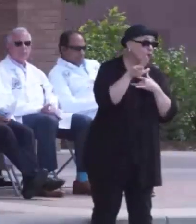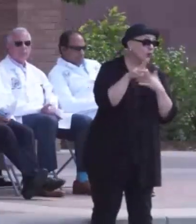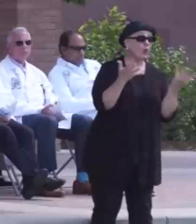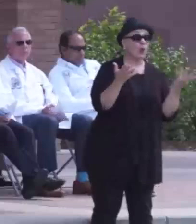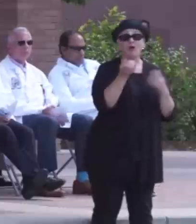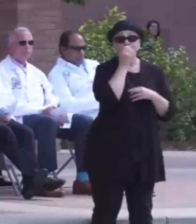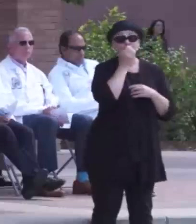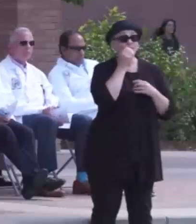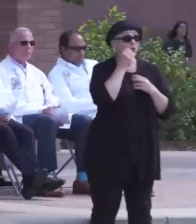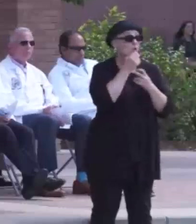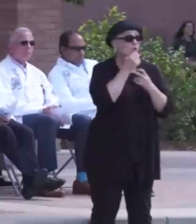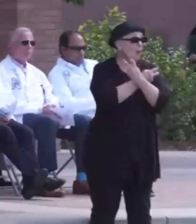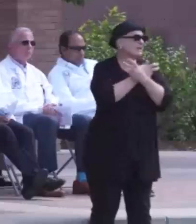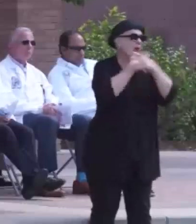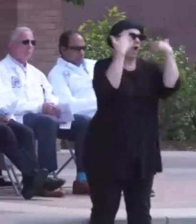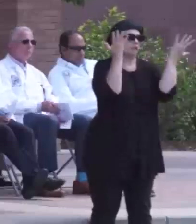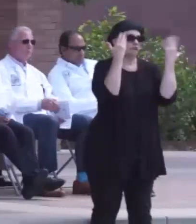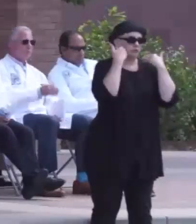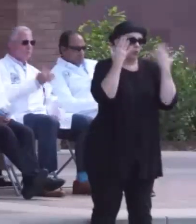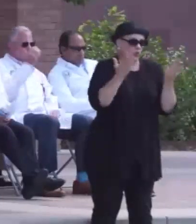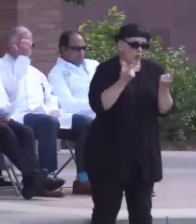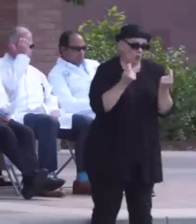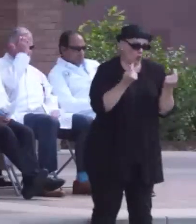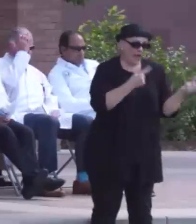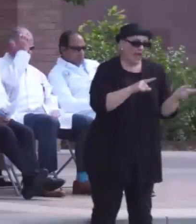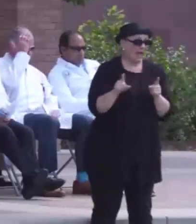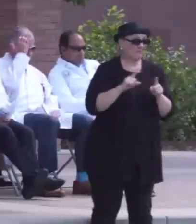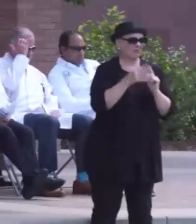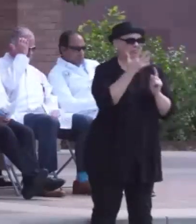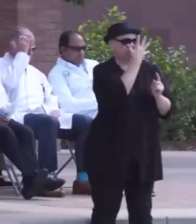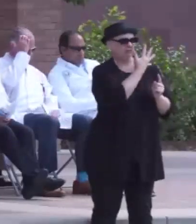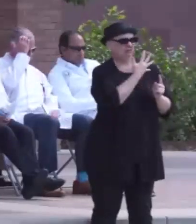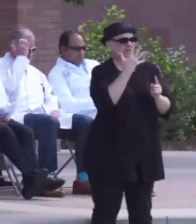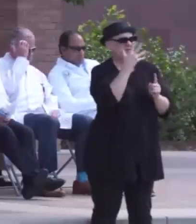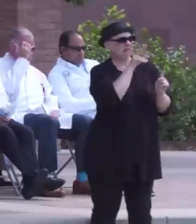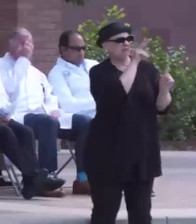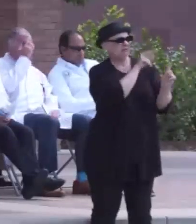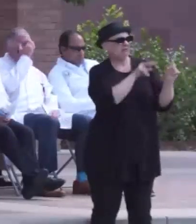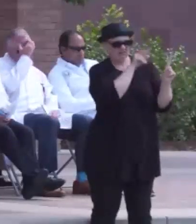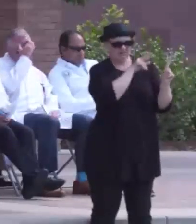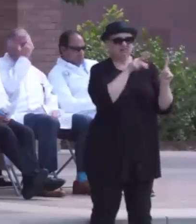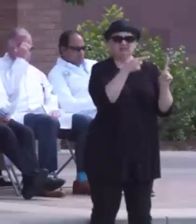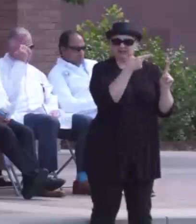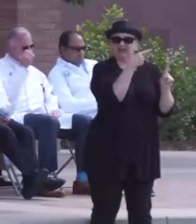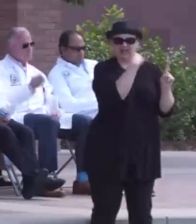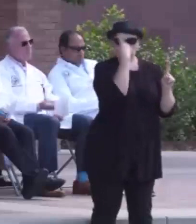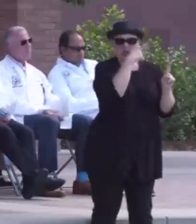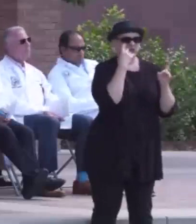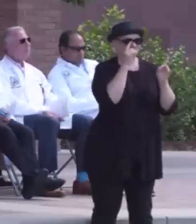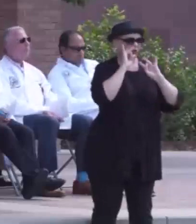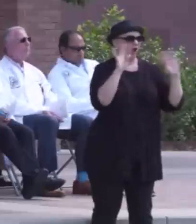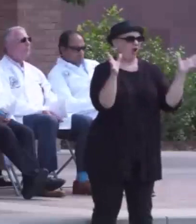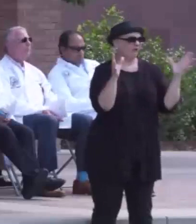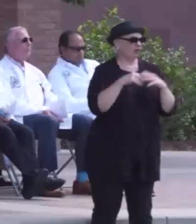He looks terrible. He is literally staggering sometimes on the floor. He's getting an